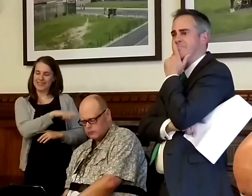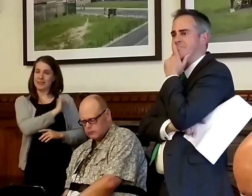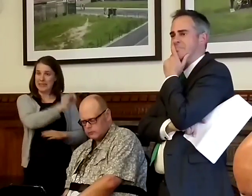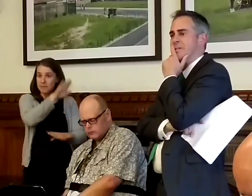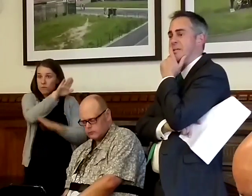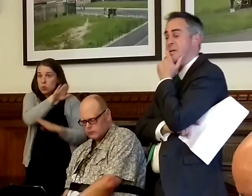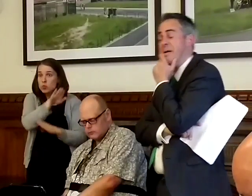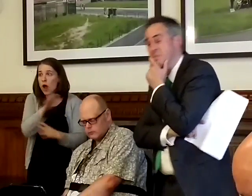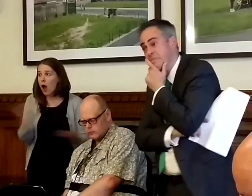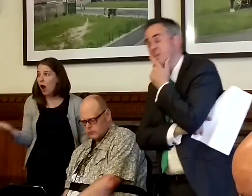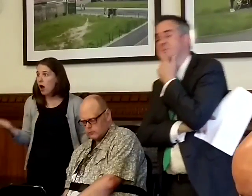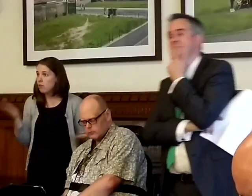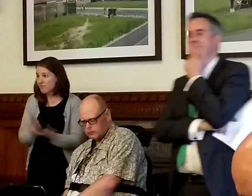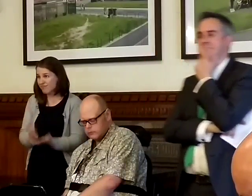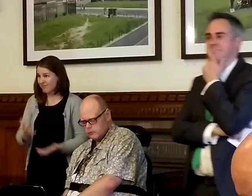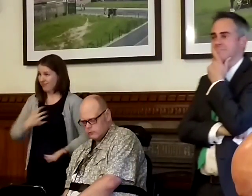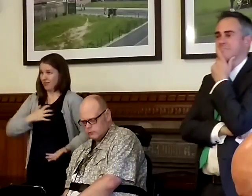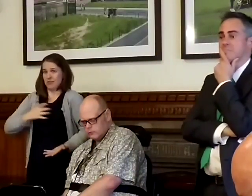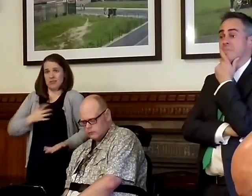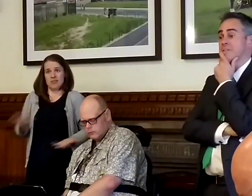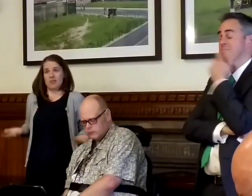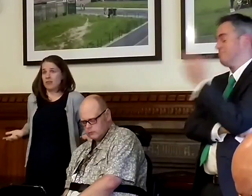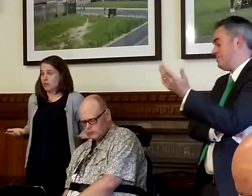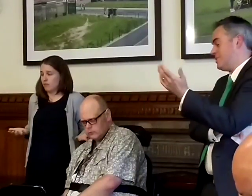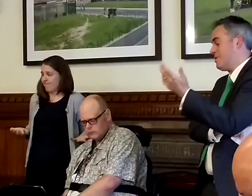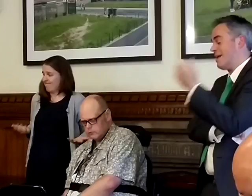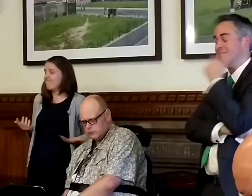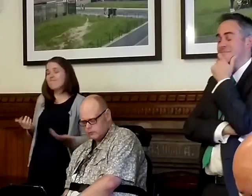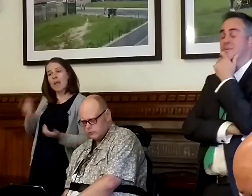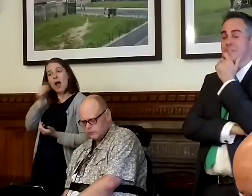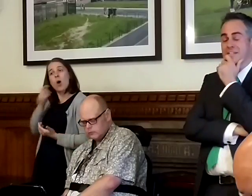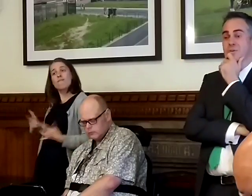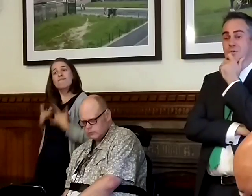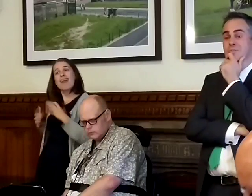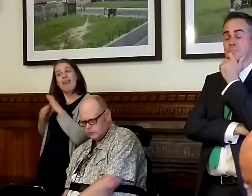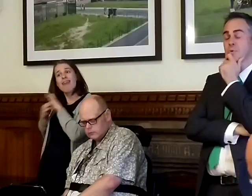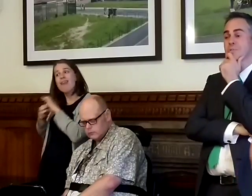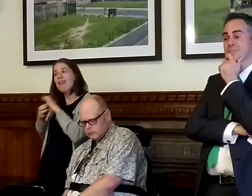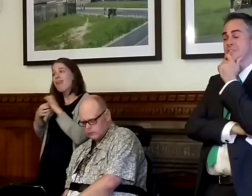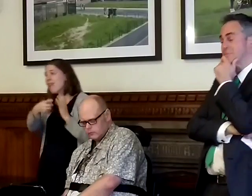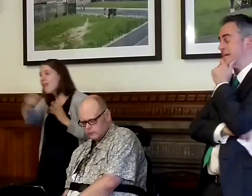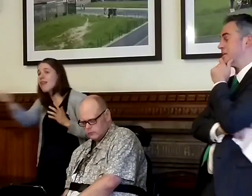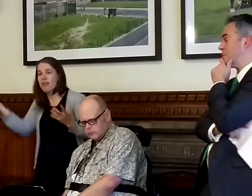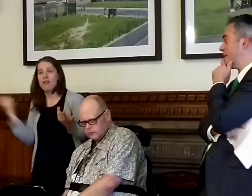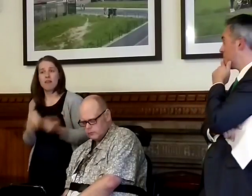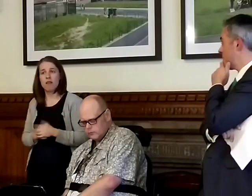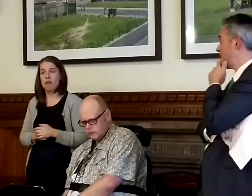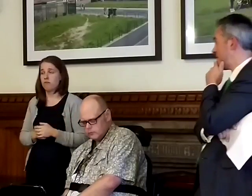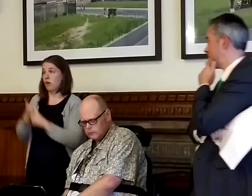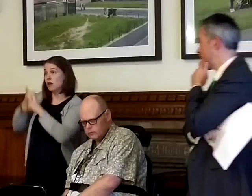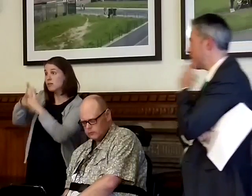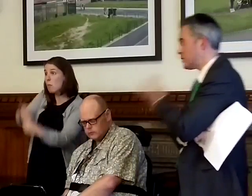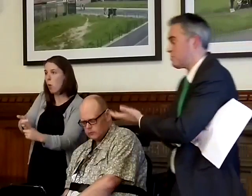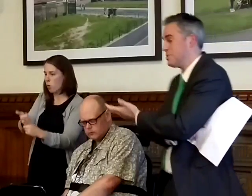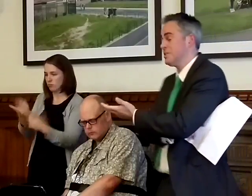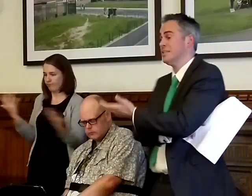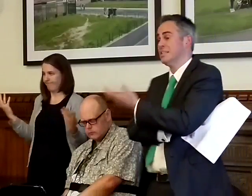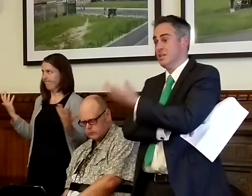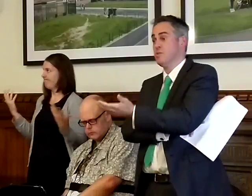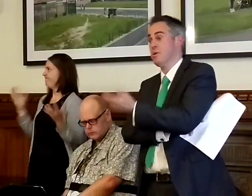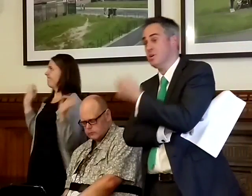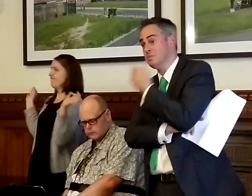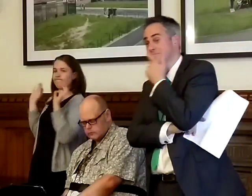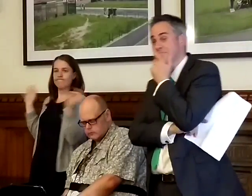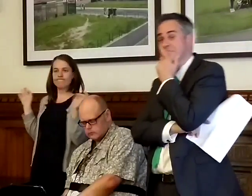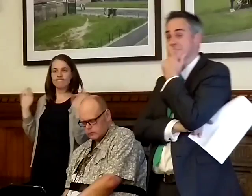scares me. I don't know how you feel when you feel like your support can be taken away and you're going to be left in a